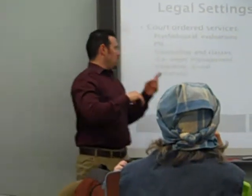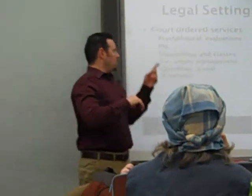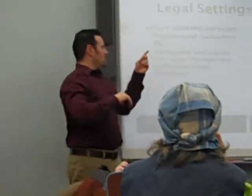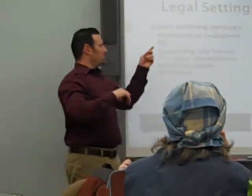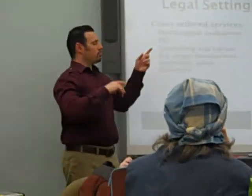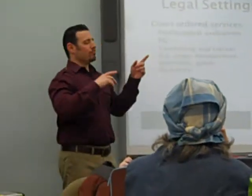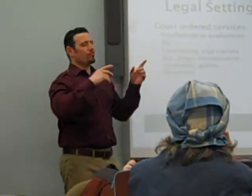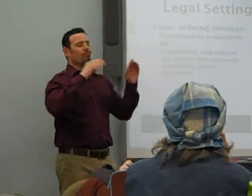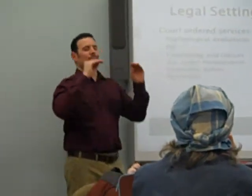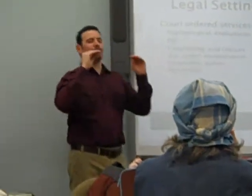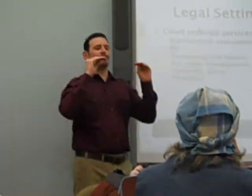Which is PSI.